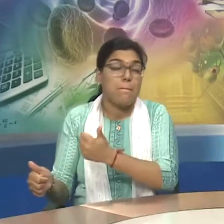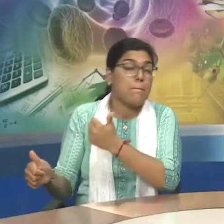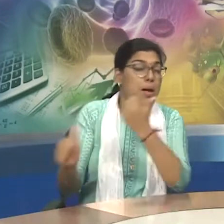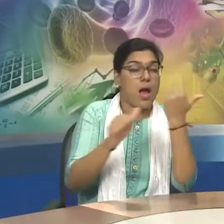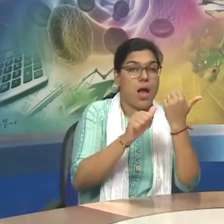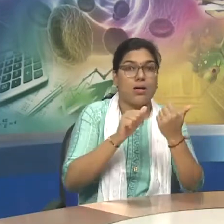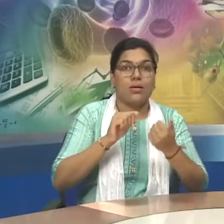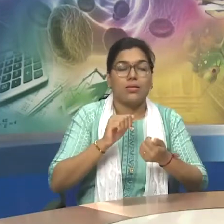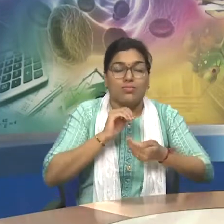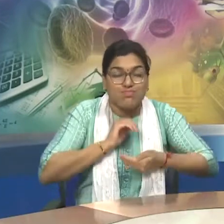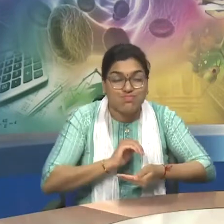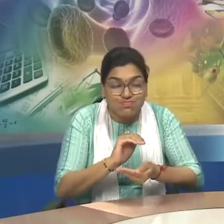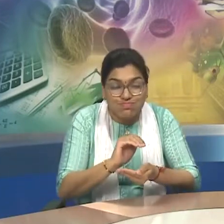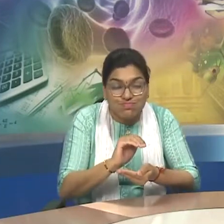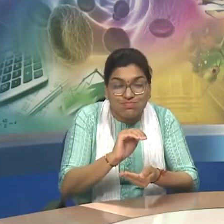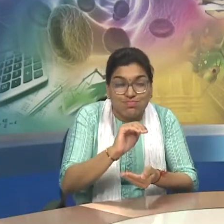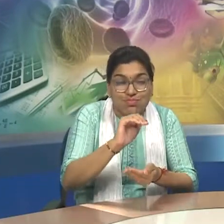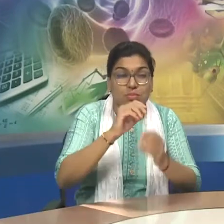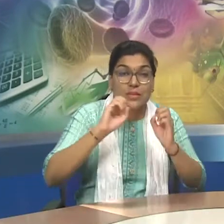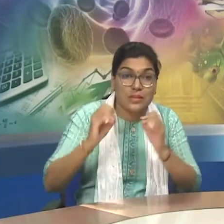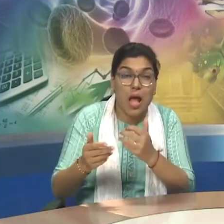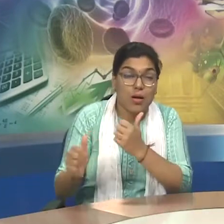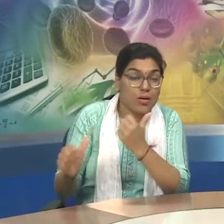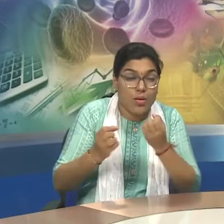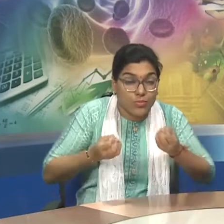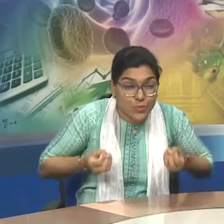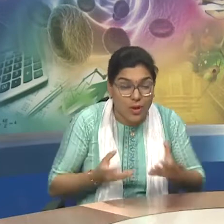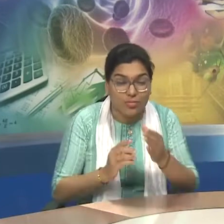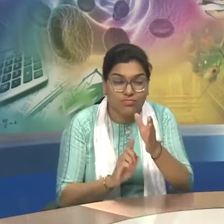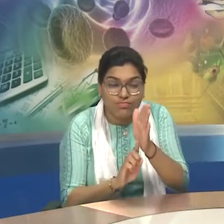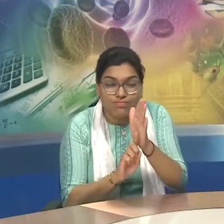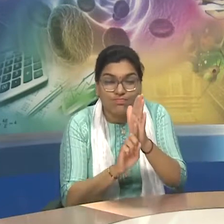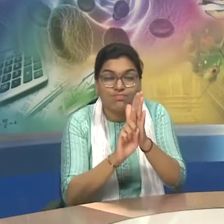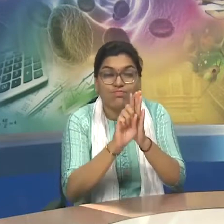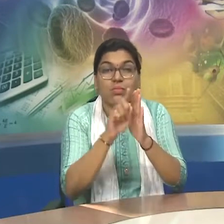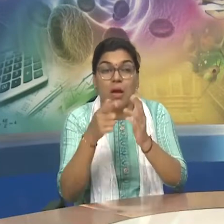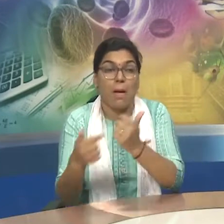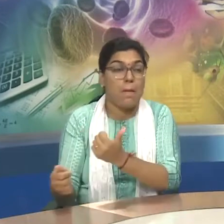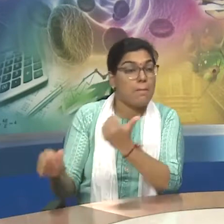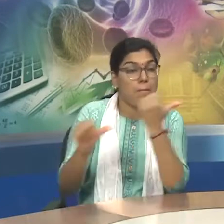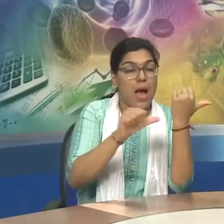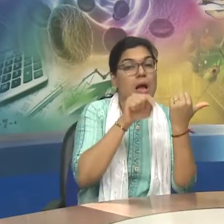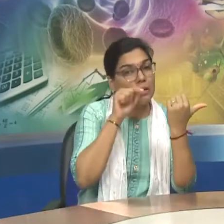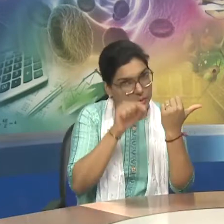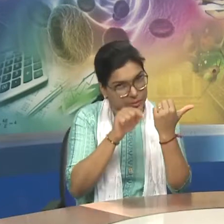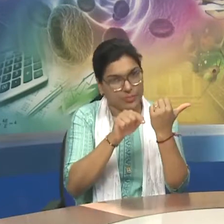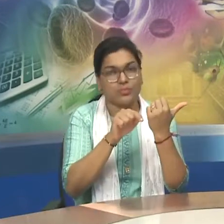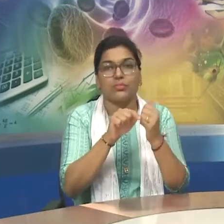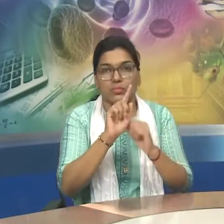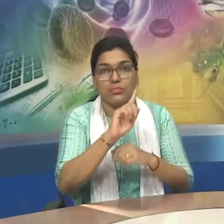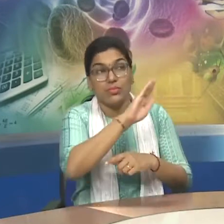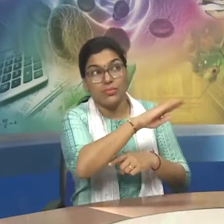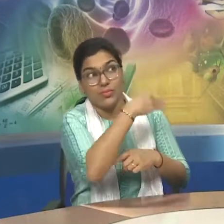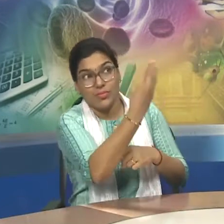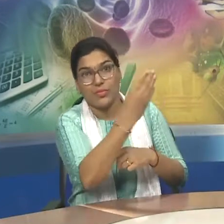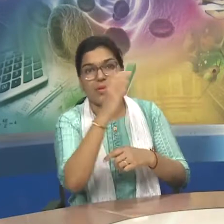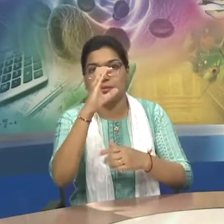The story is about restoring childhood in